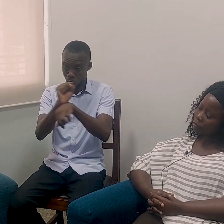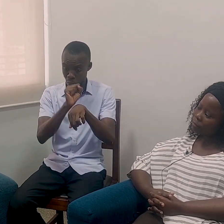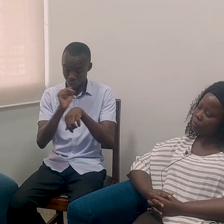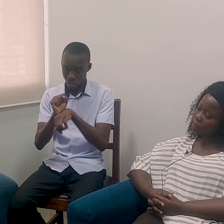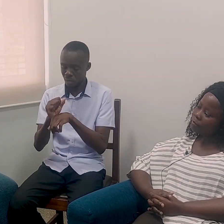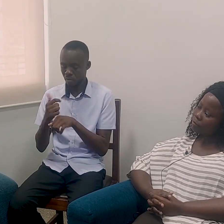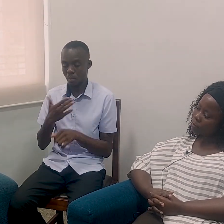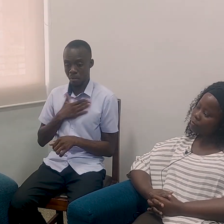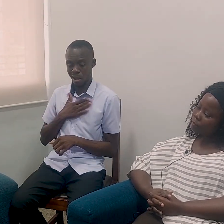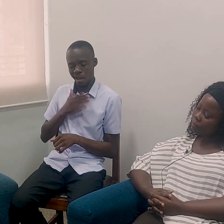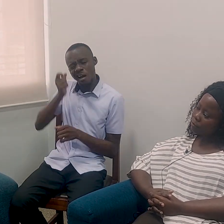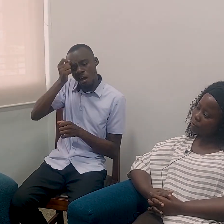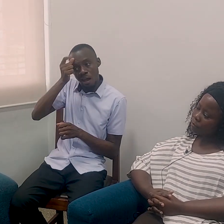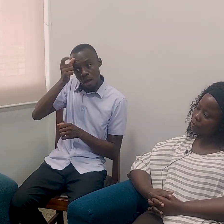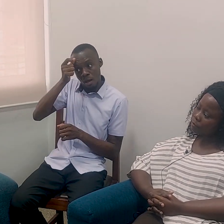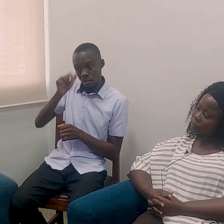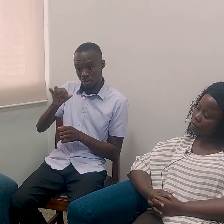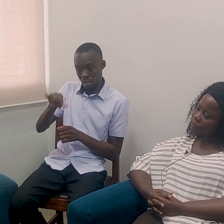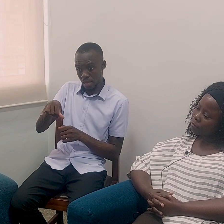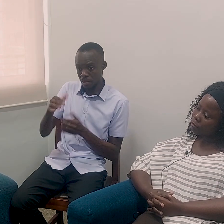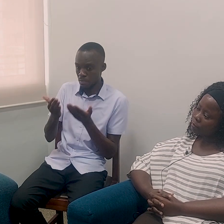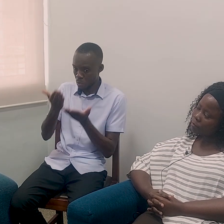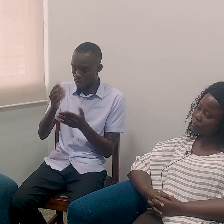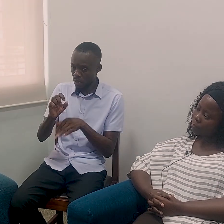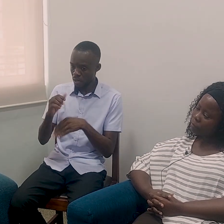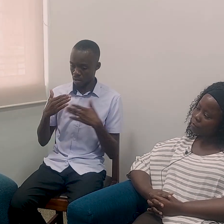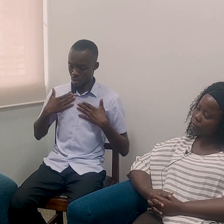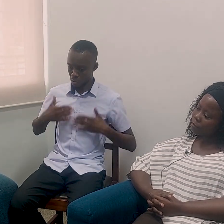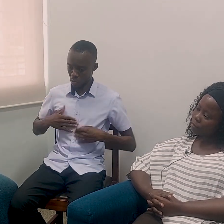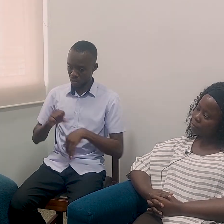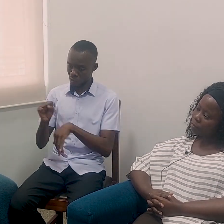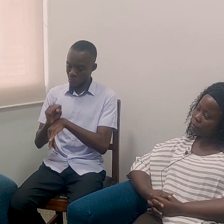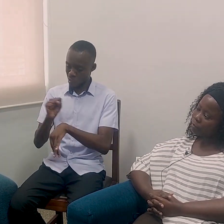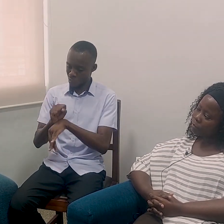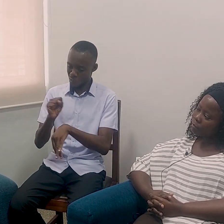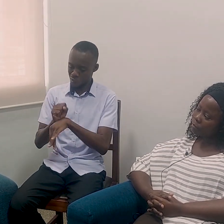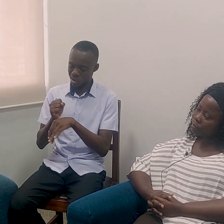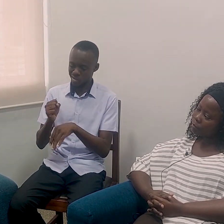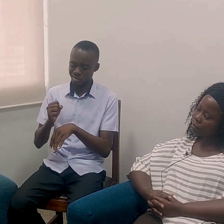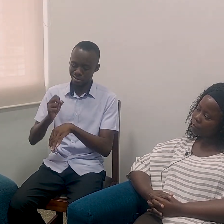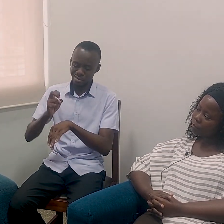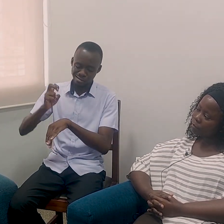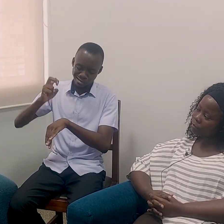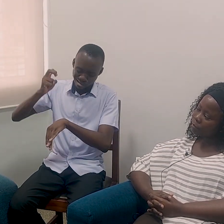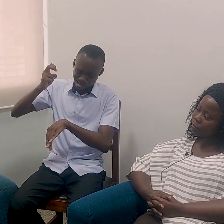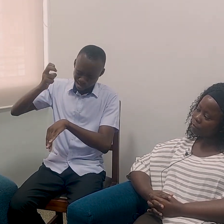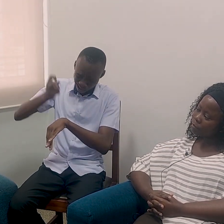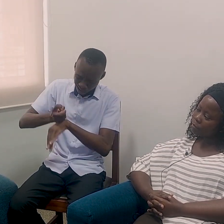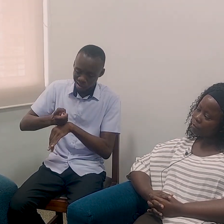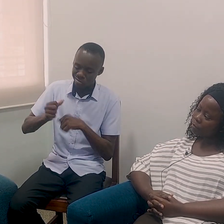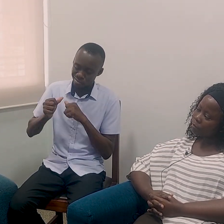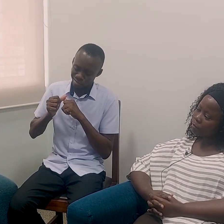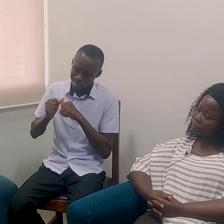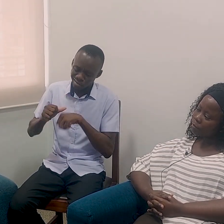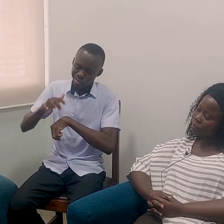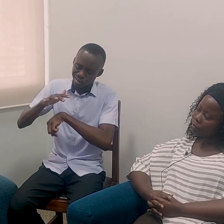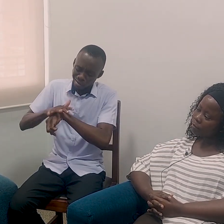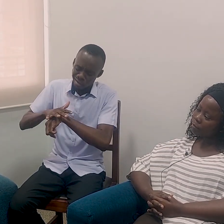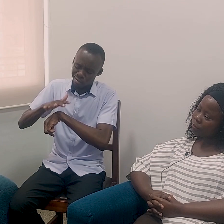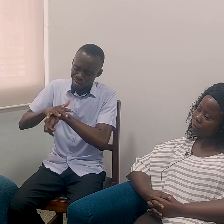own understanding. If the body is working too hard and it notices that if it continues, it's going